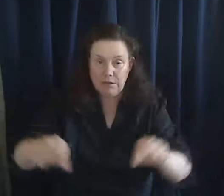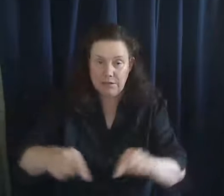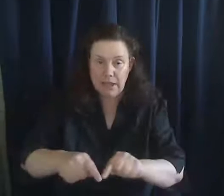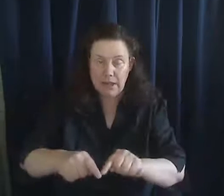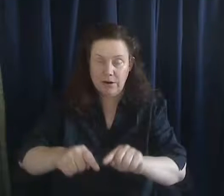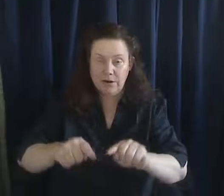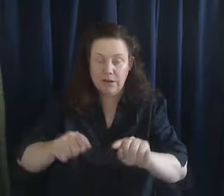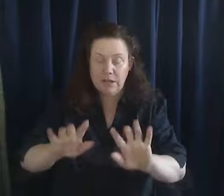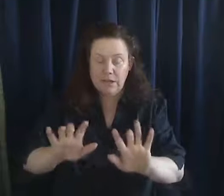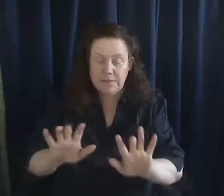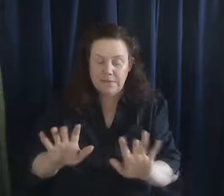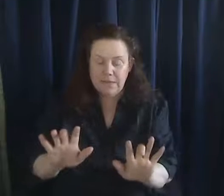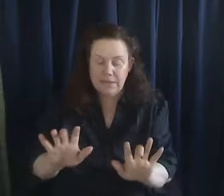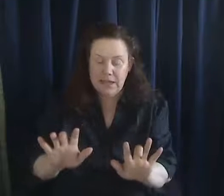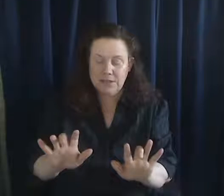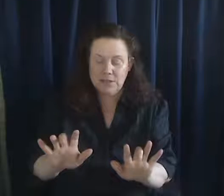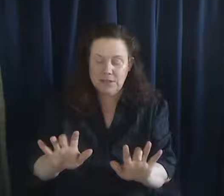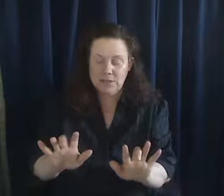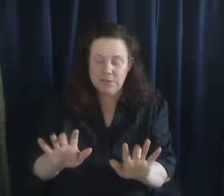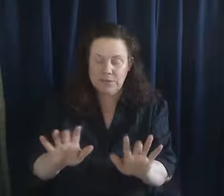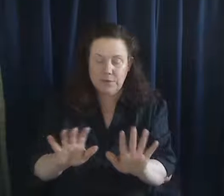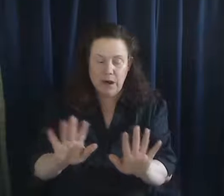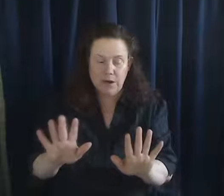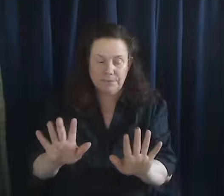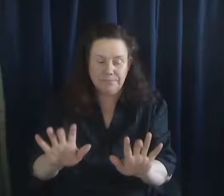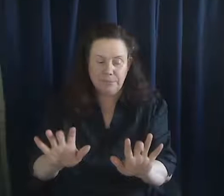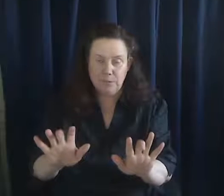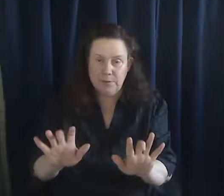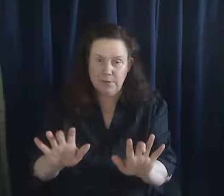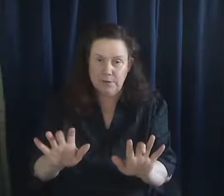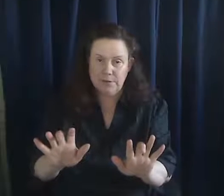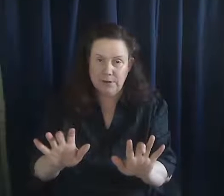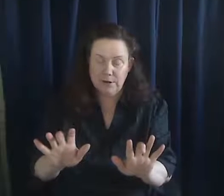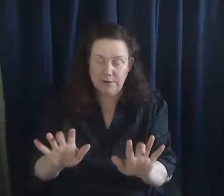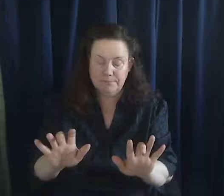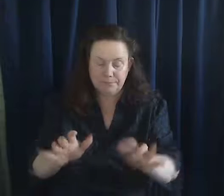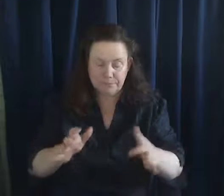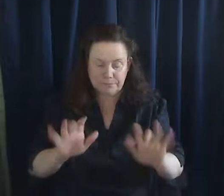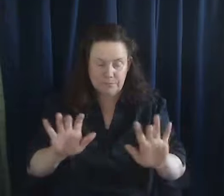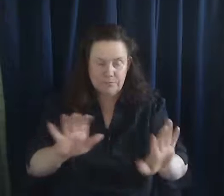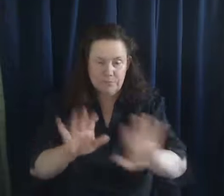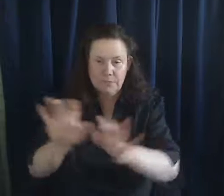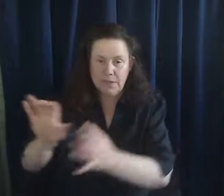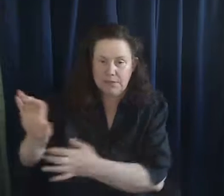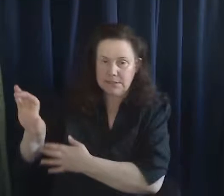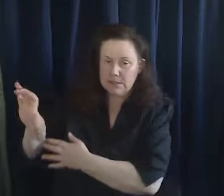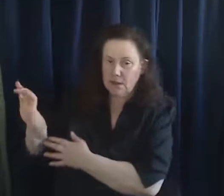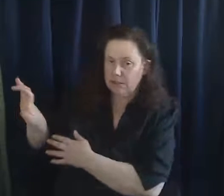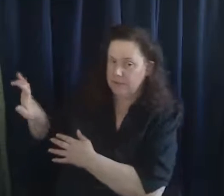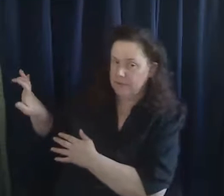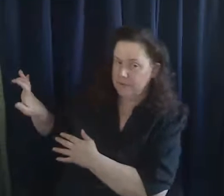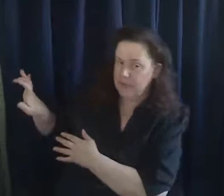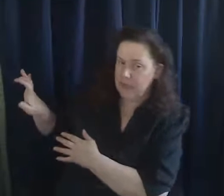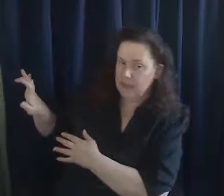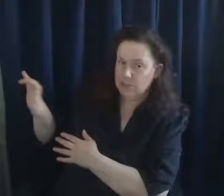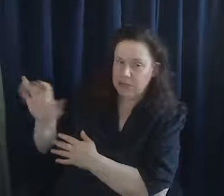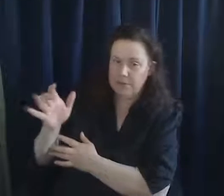in the air. The feeling hand shape that you use for heart, you bend your middle finger, and this is called the feeling hand shape.